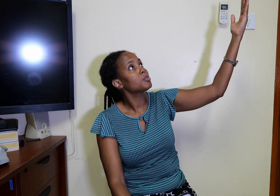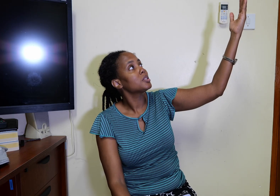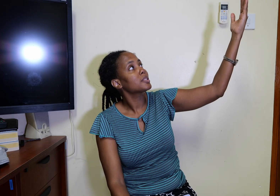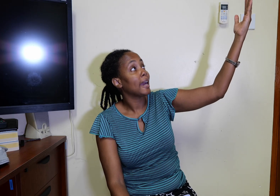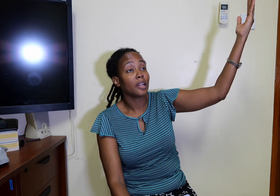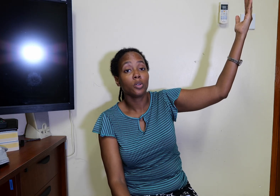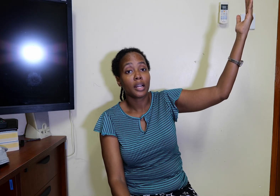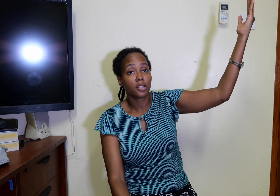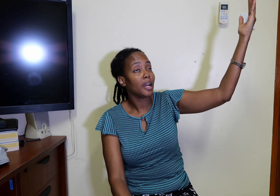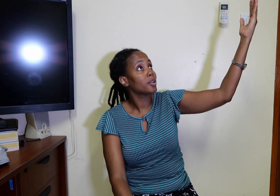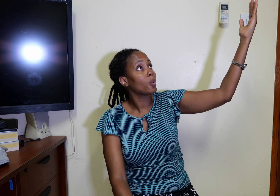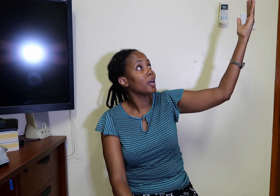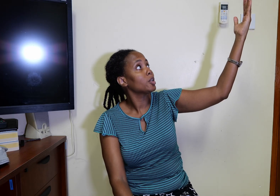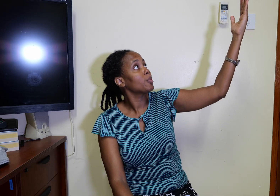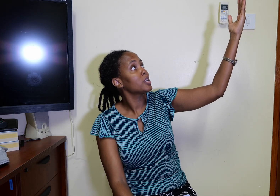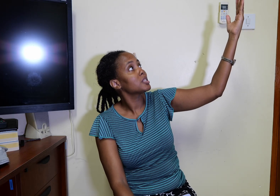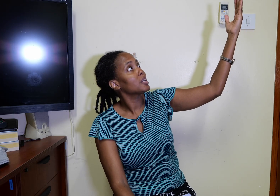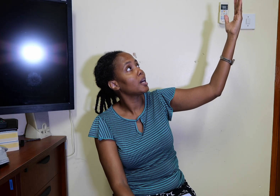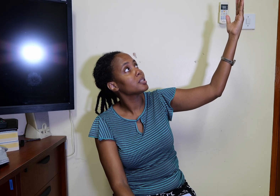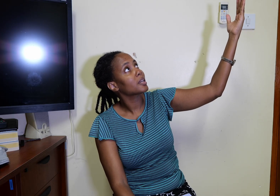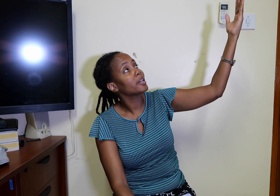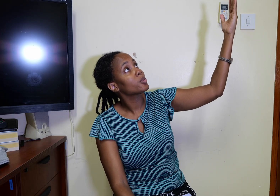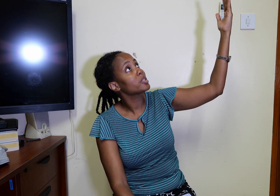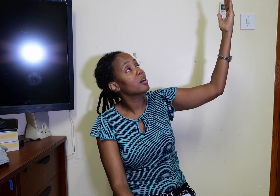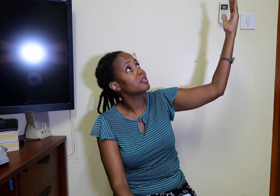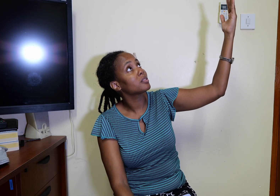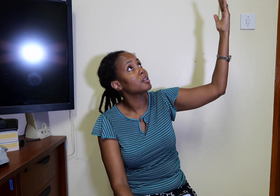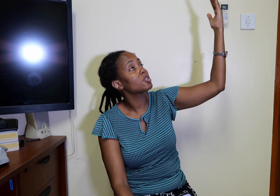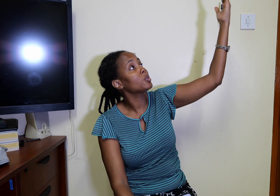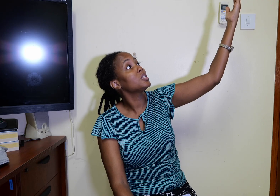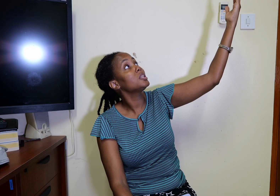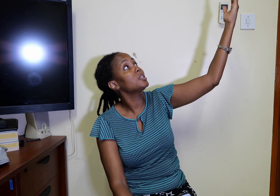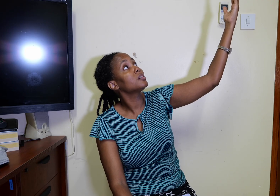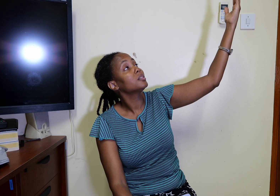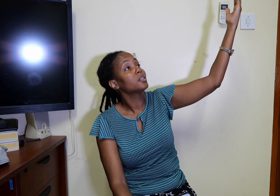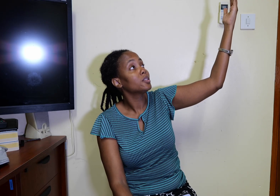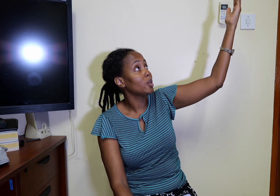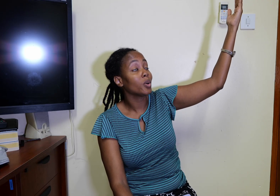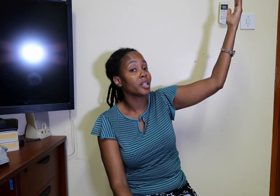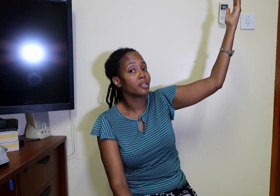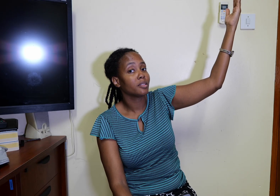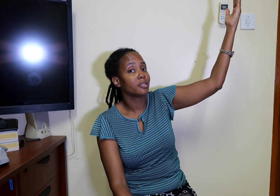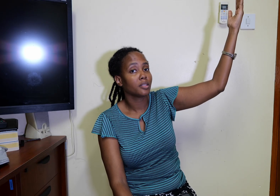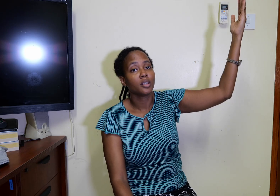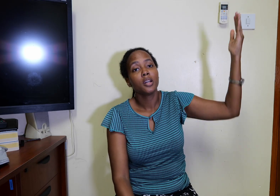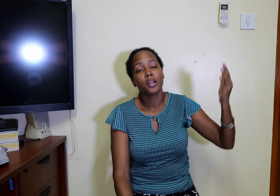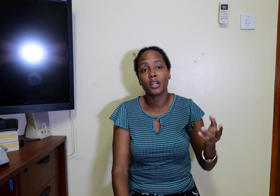the sky, and look at your hand while you're pointing at the sky. So we're talking to God. So He, the Lord,